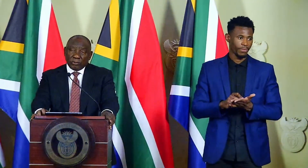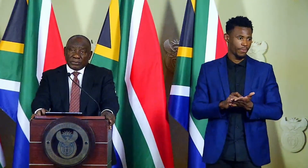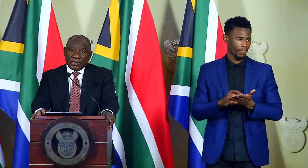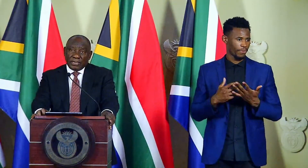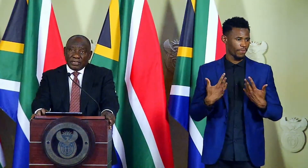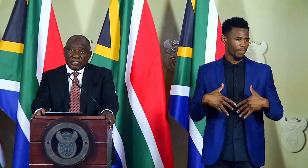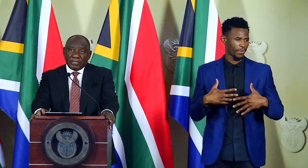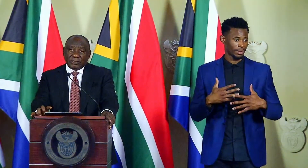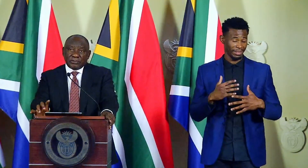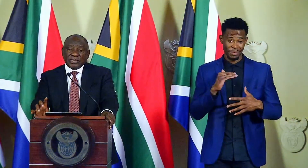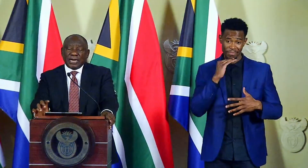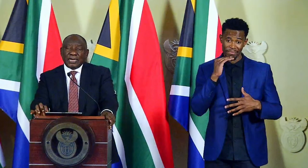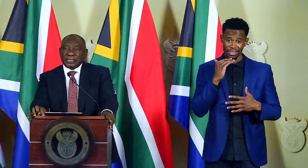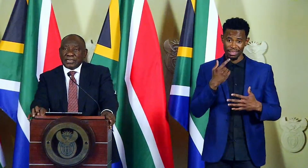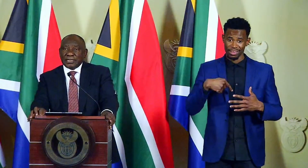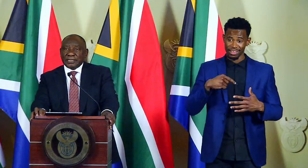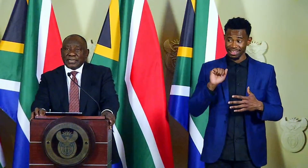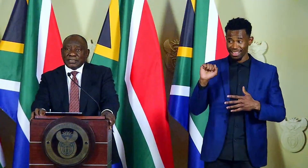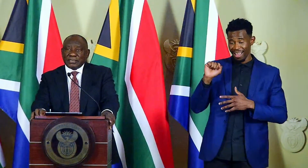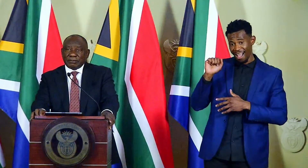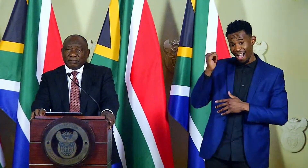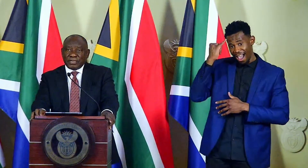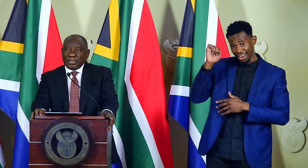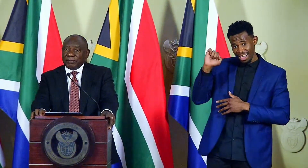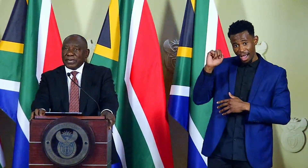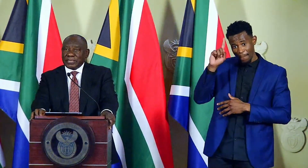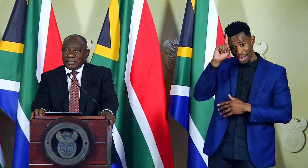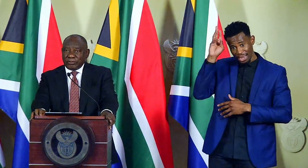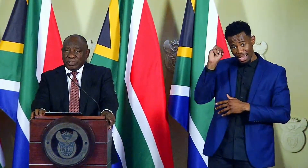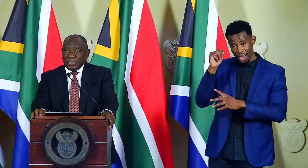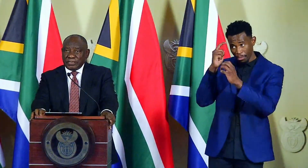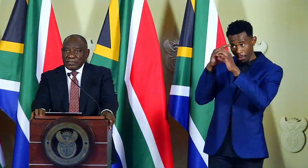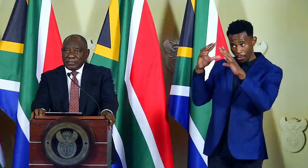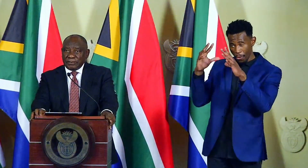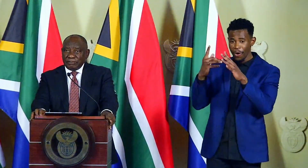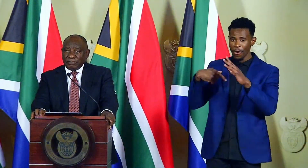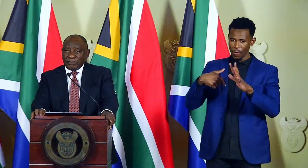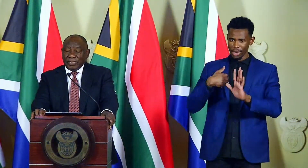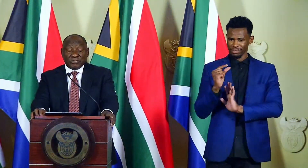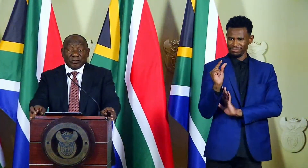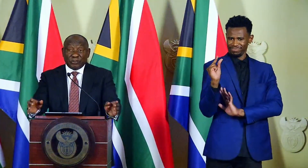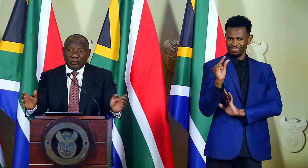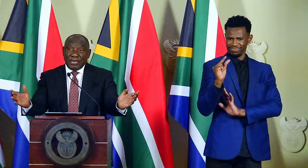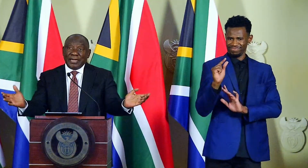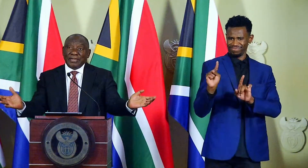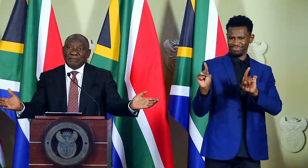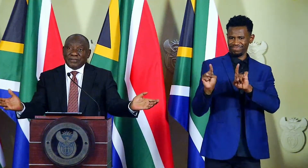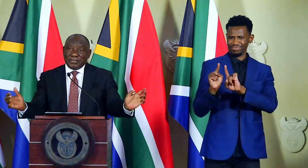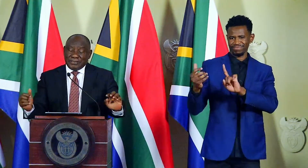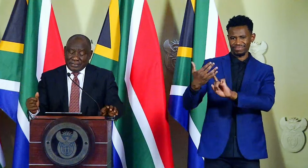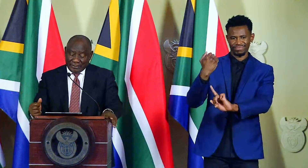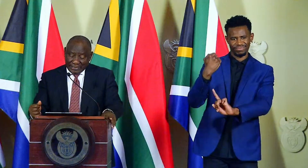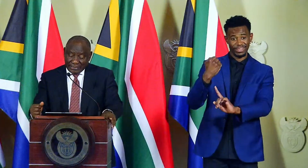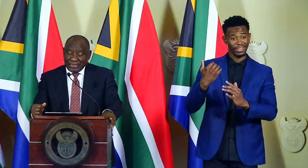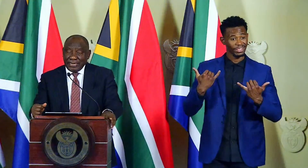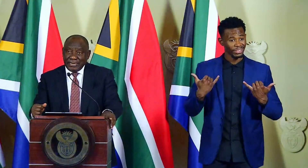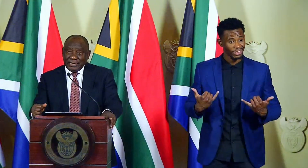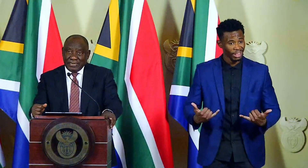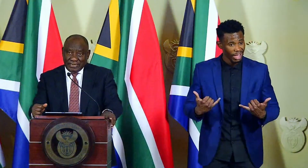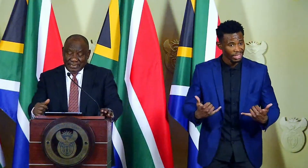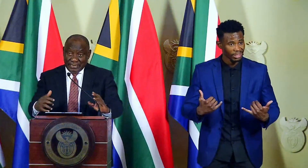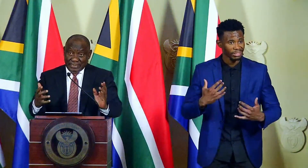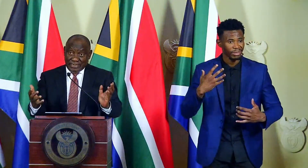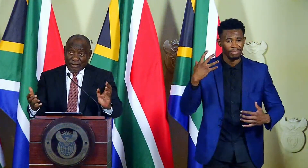more closer to the ideal that Madiba articulated. And so today is a great